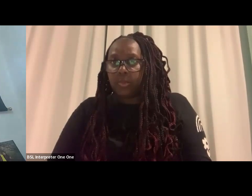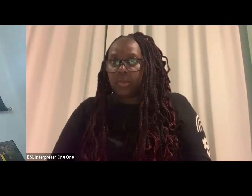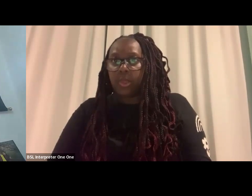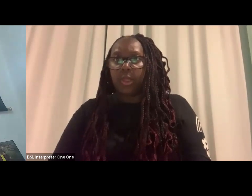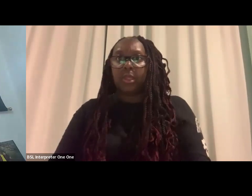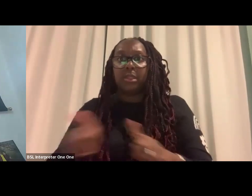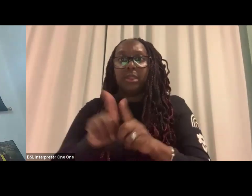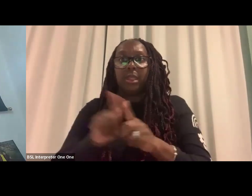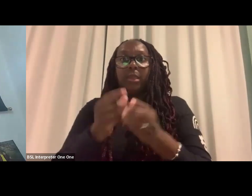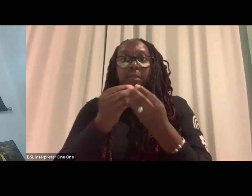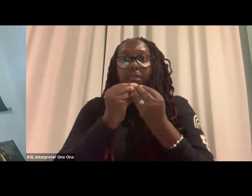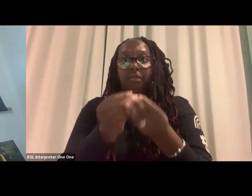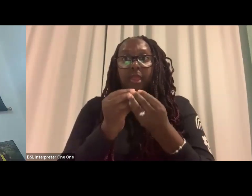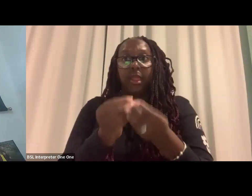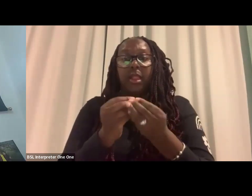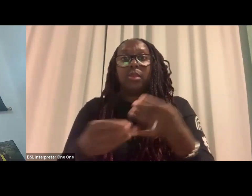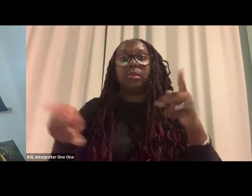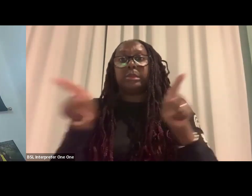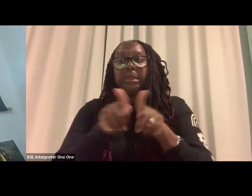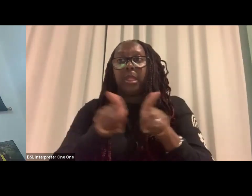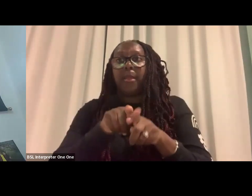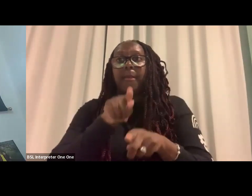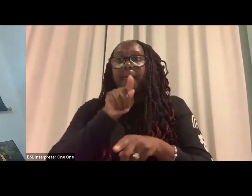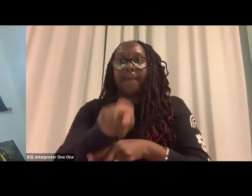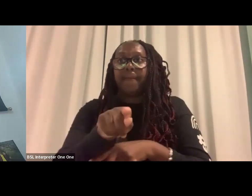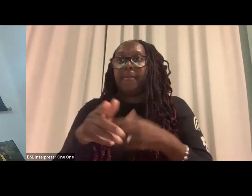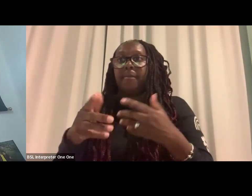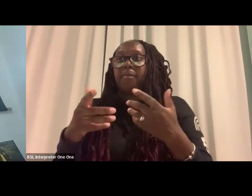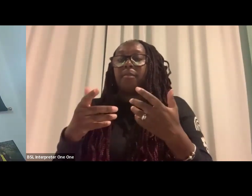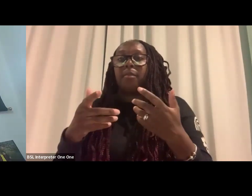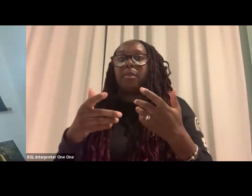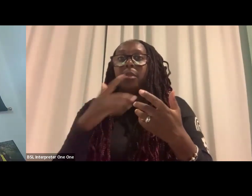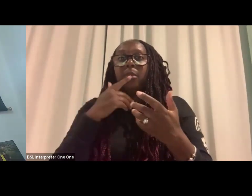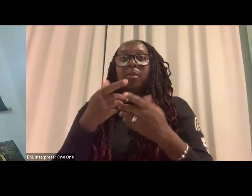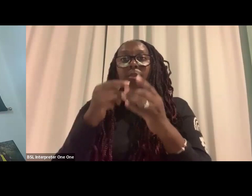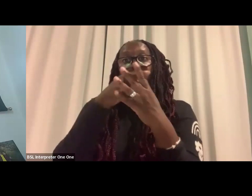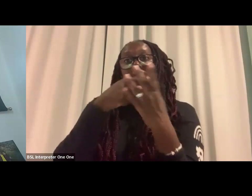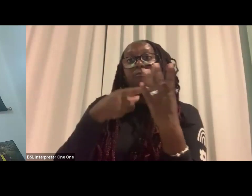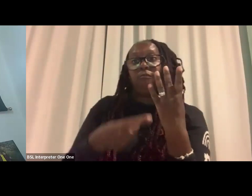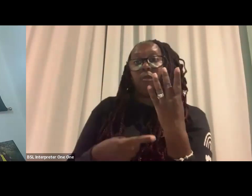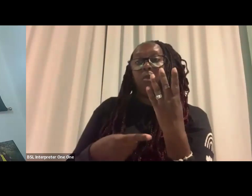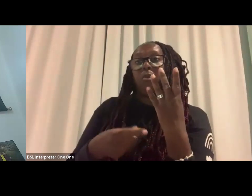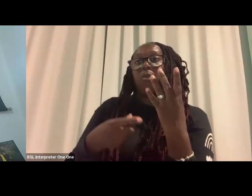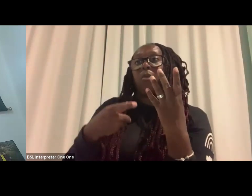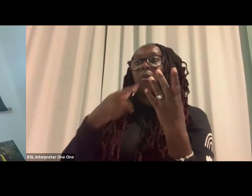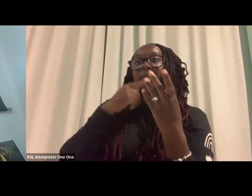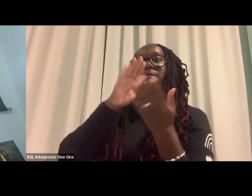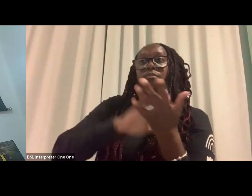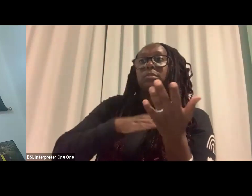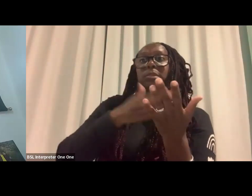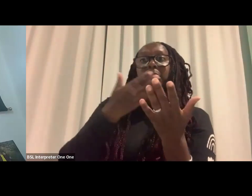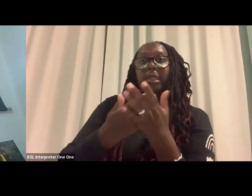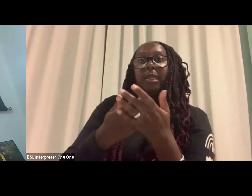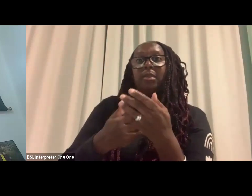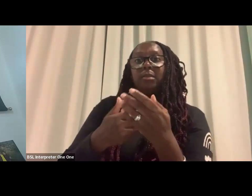and principles are taken care of, so it is the 4 pillars are also translated into